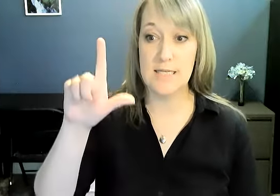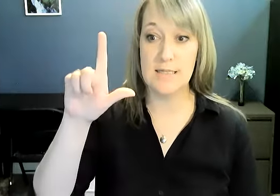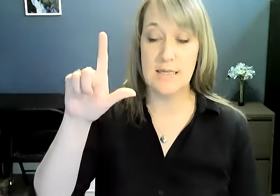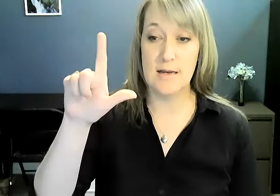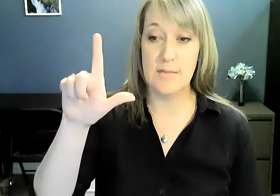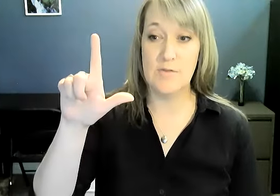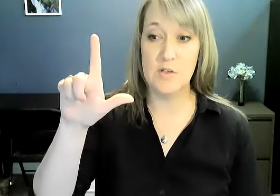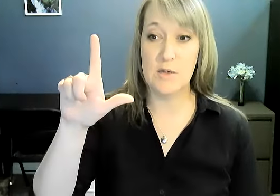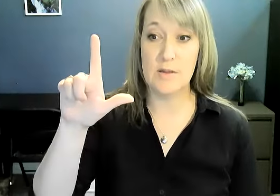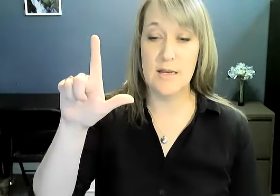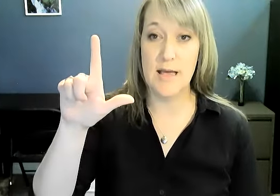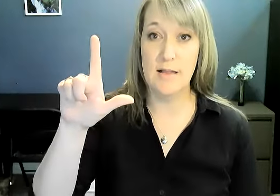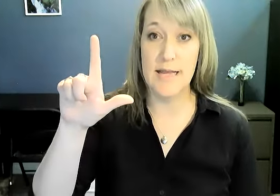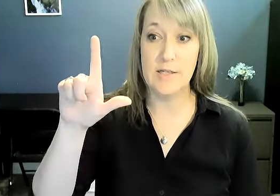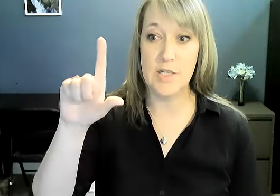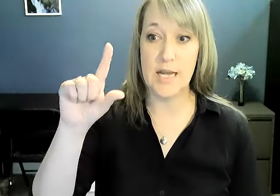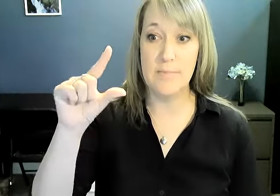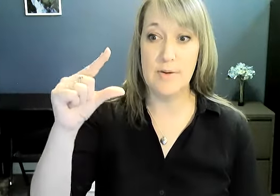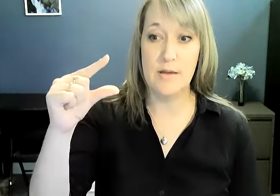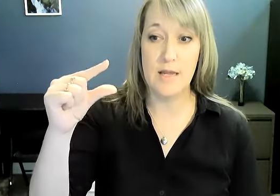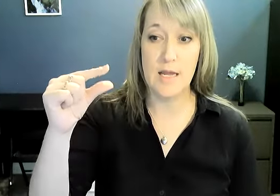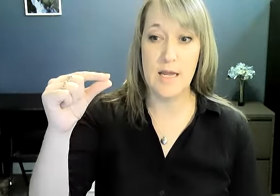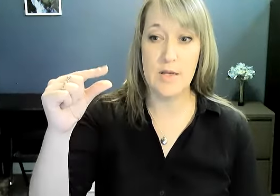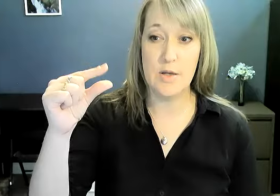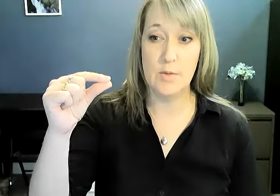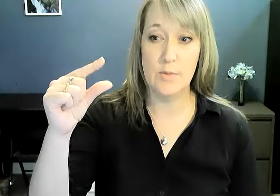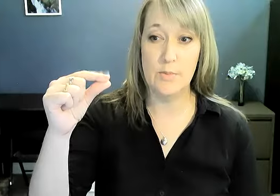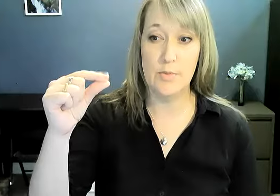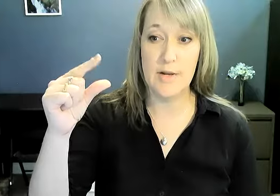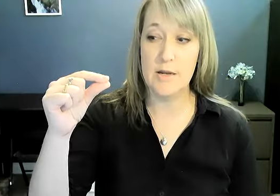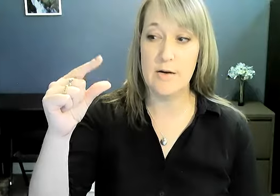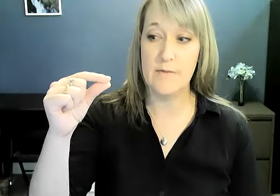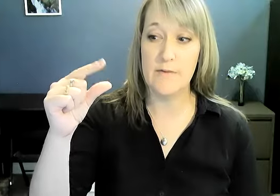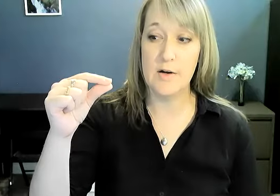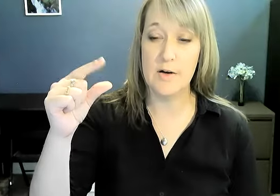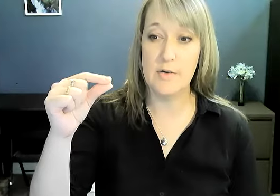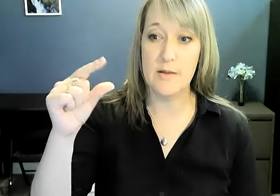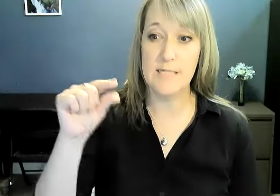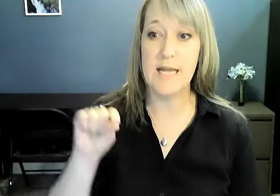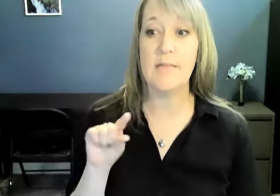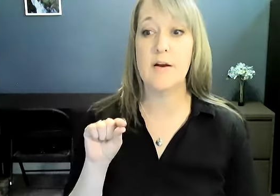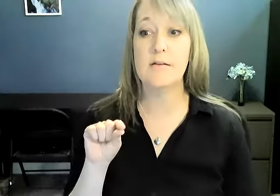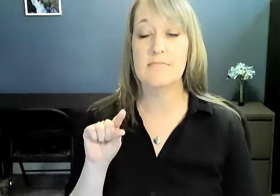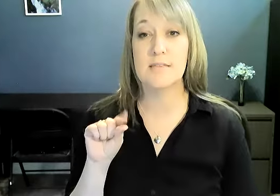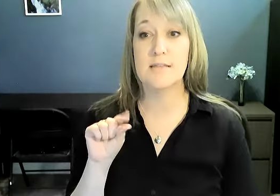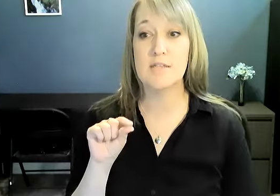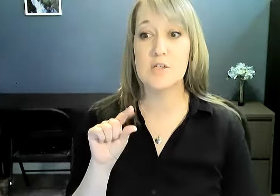is if you start with an L hand shape and you bring your finger and your thumb together, that's